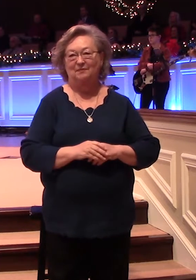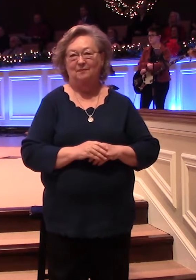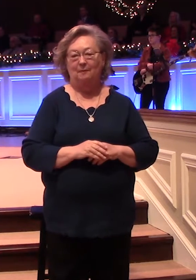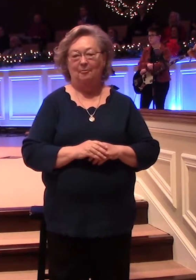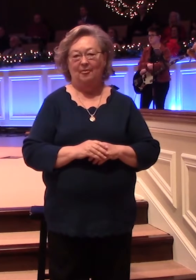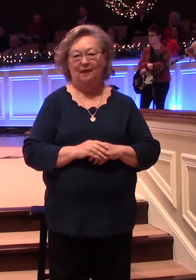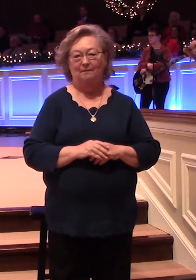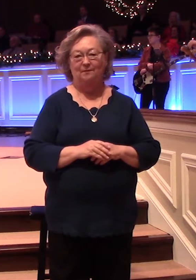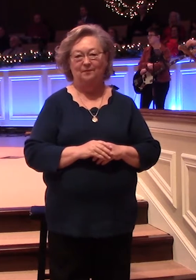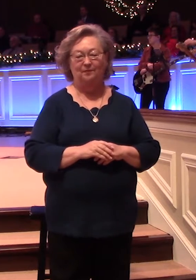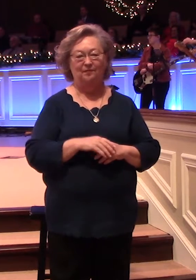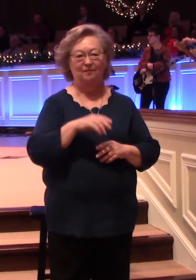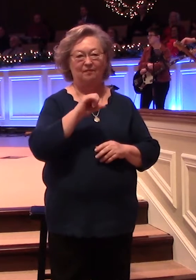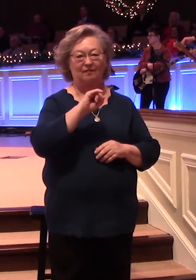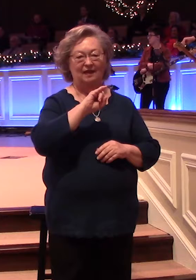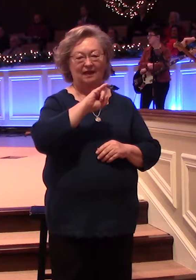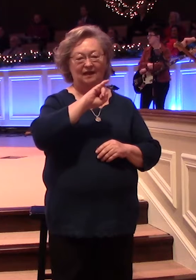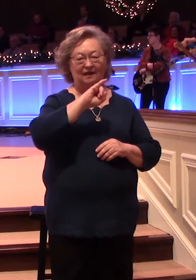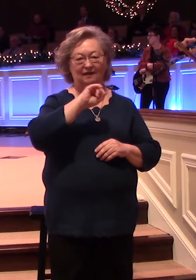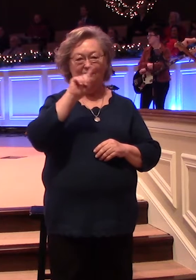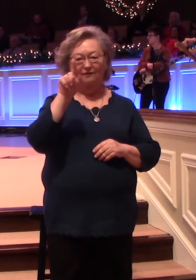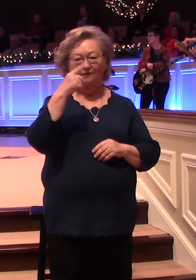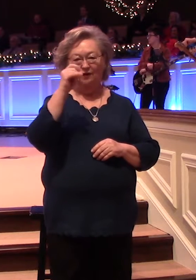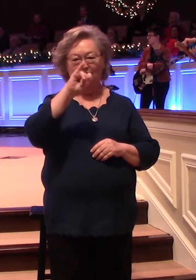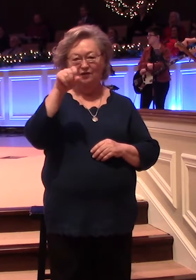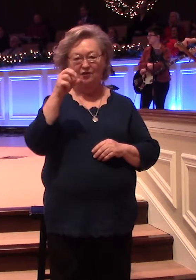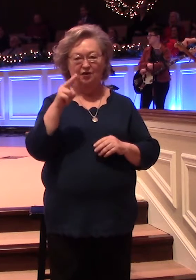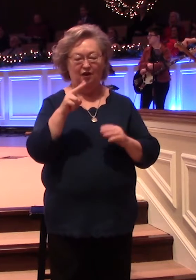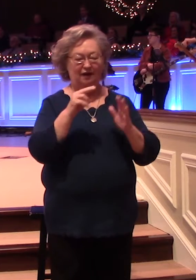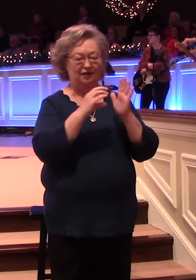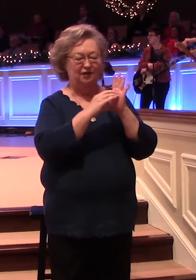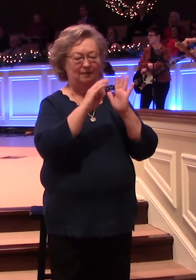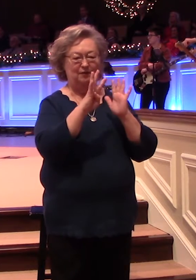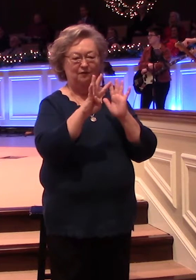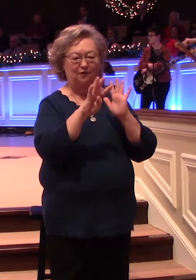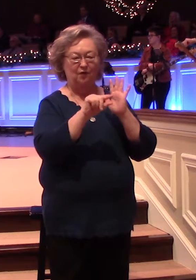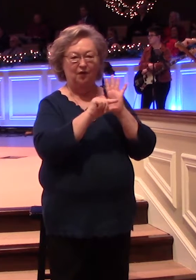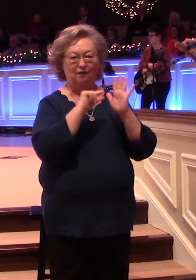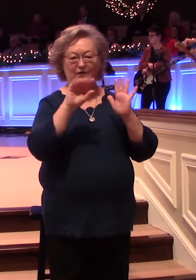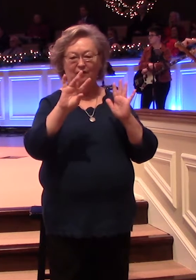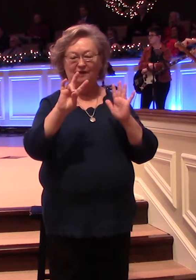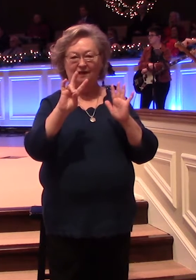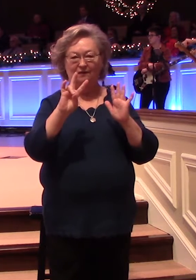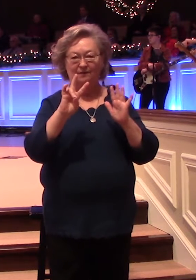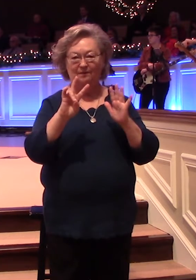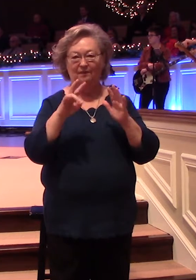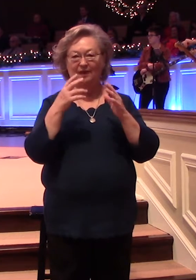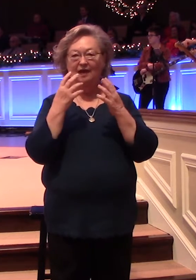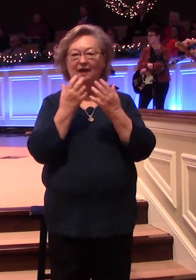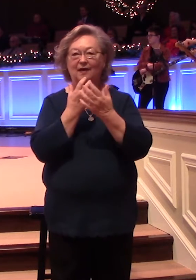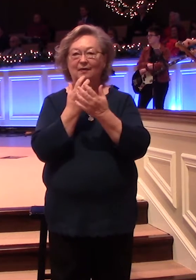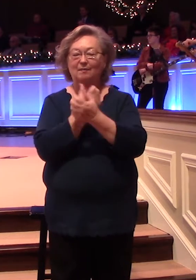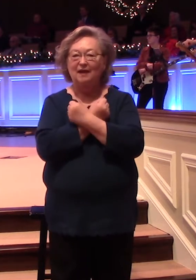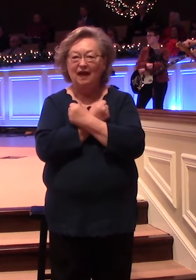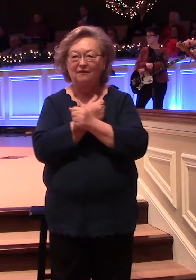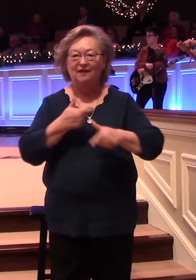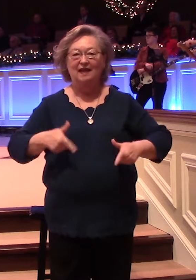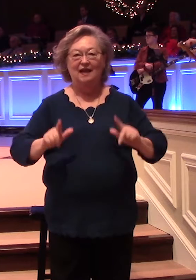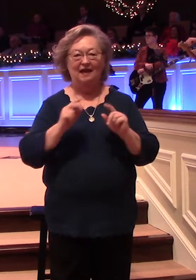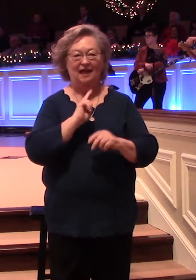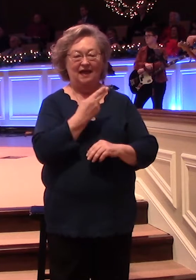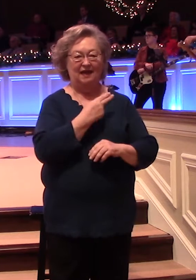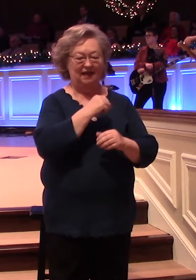in verse 7. Beloved, let us love one another, for love is from